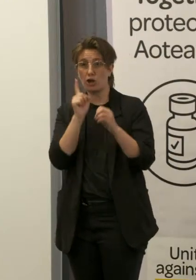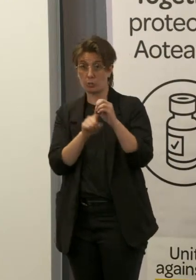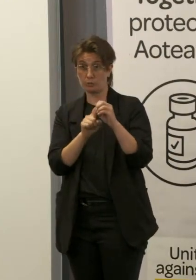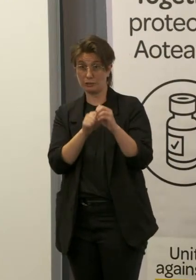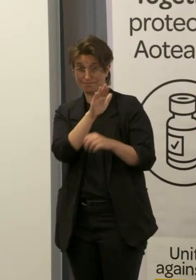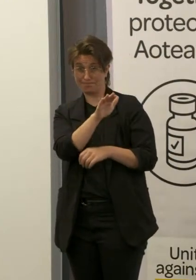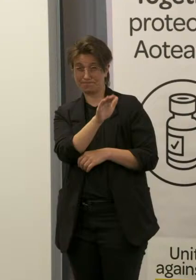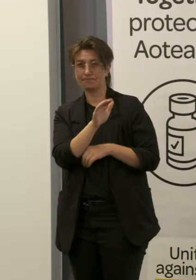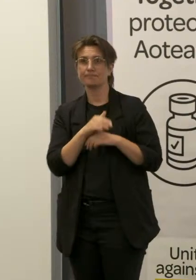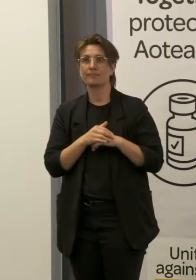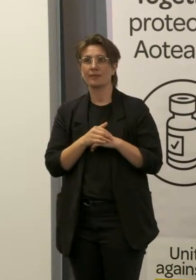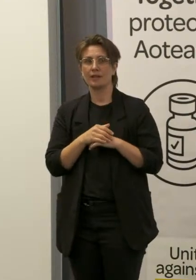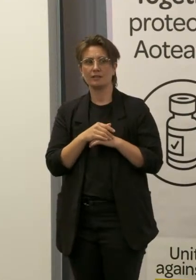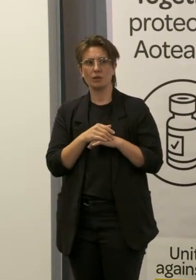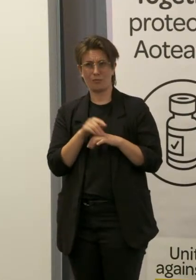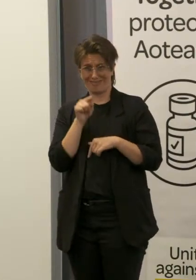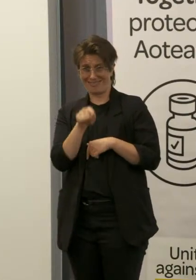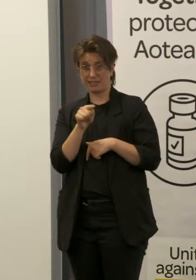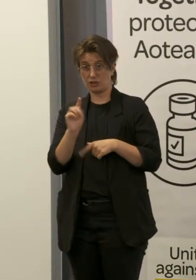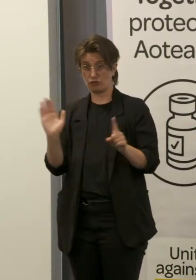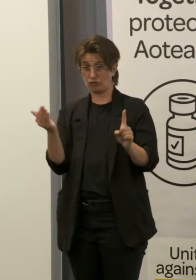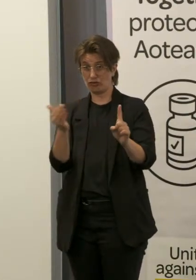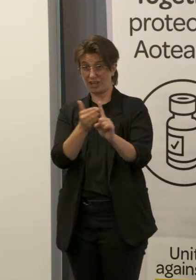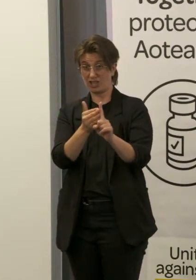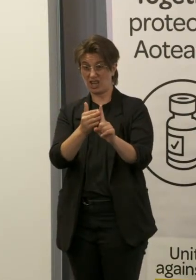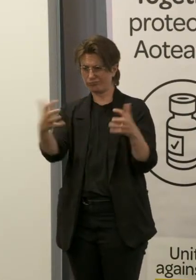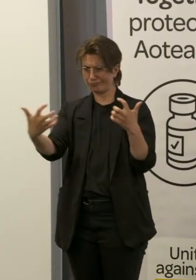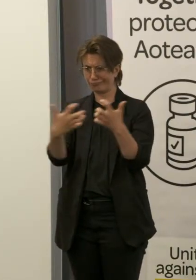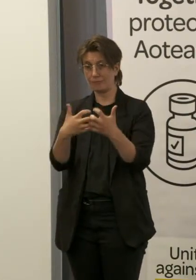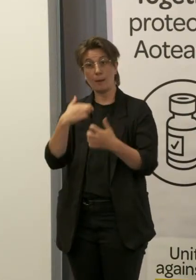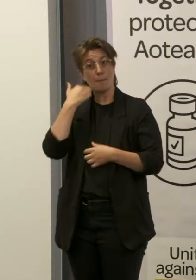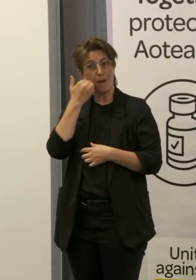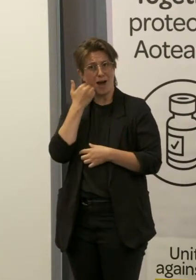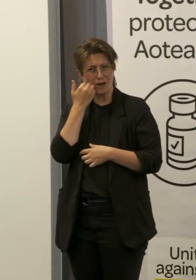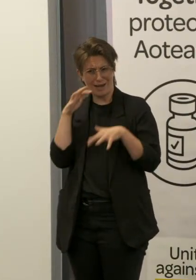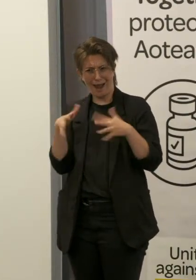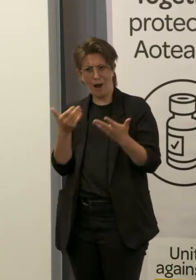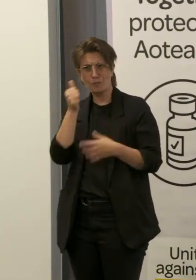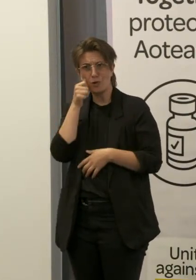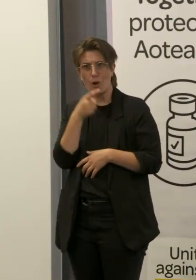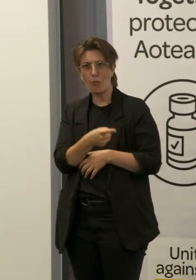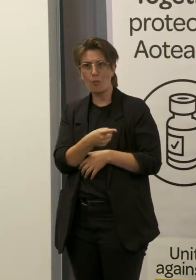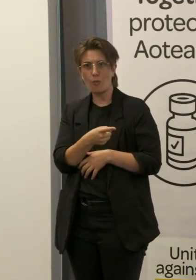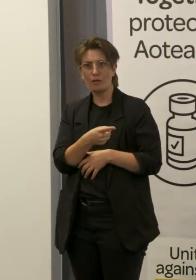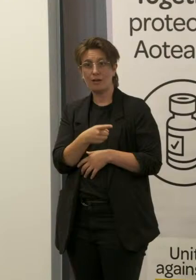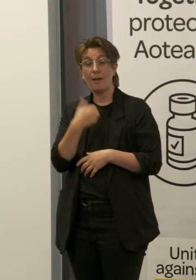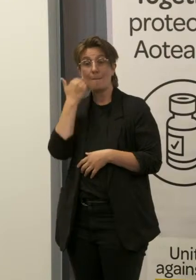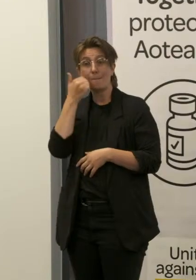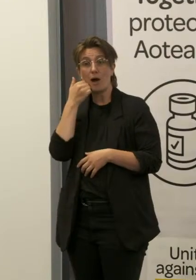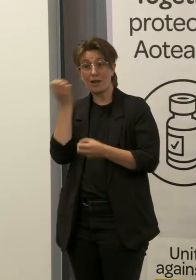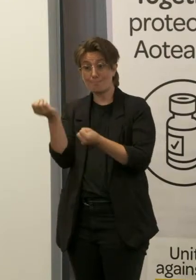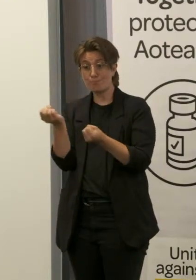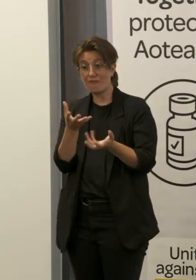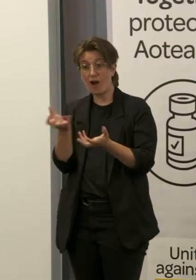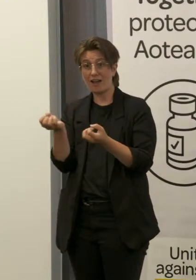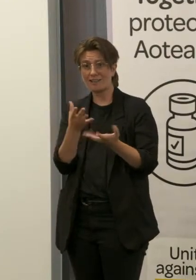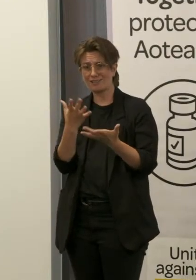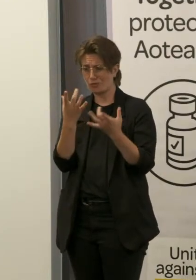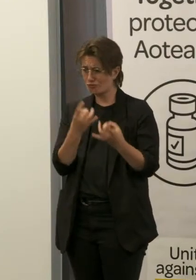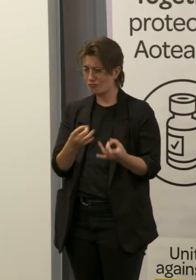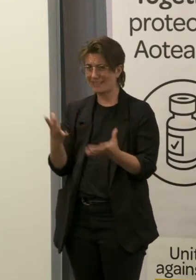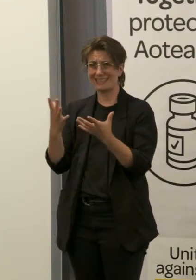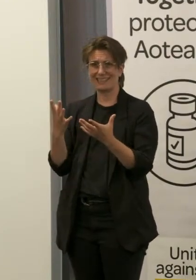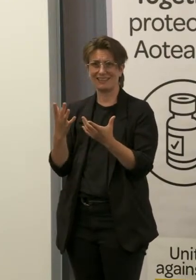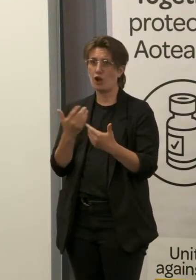work for Māori, given that the Māori providers are overstretched and low skilled workers, very few skilled